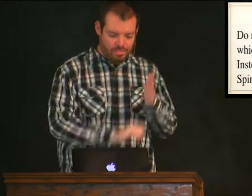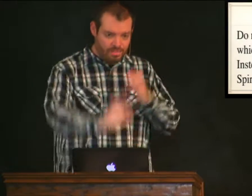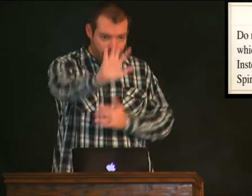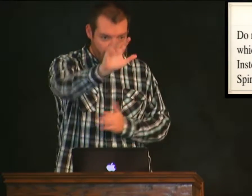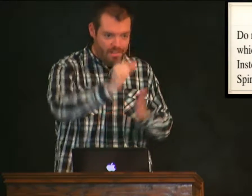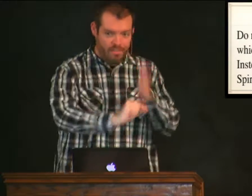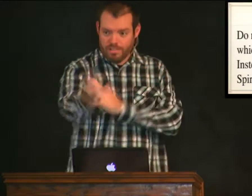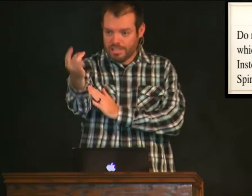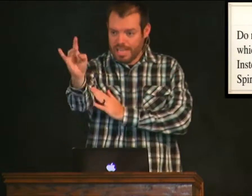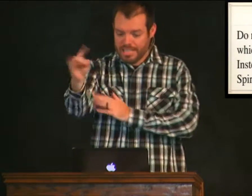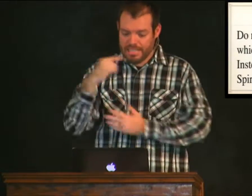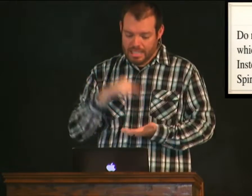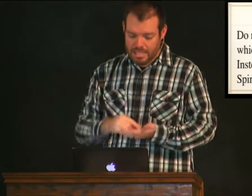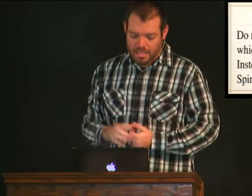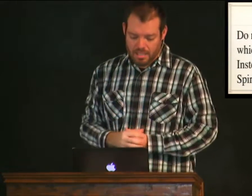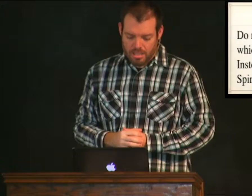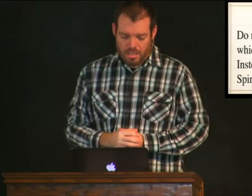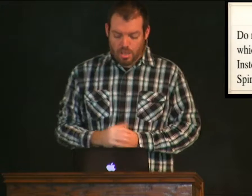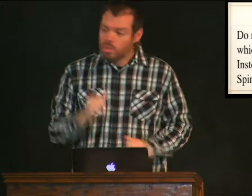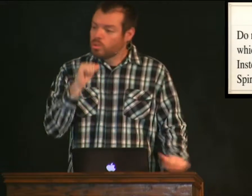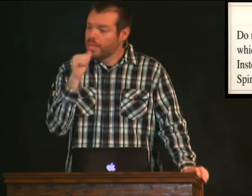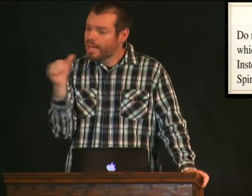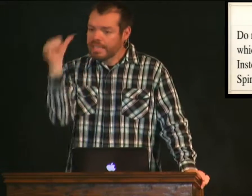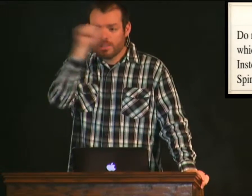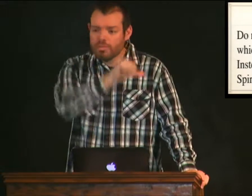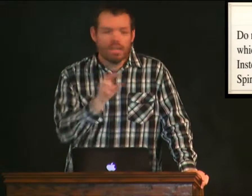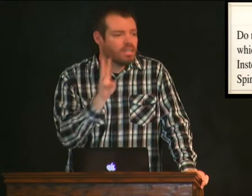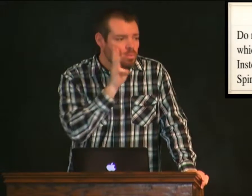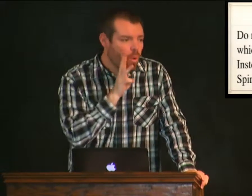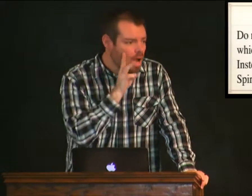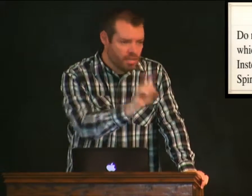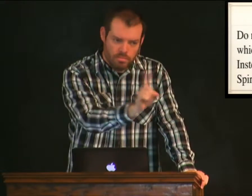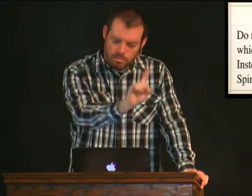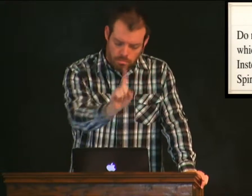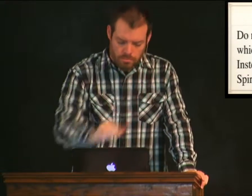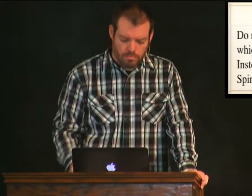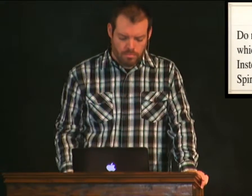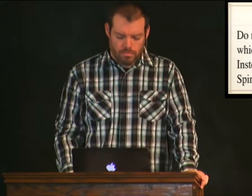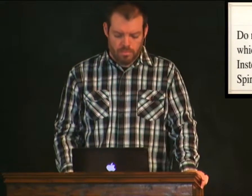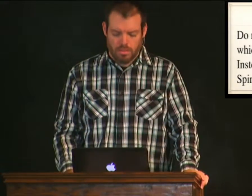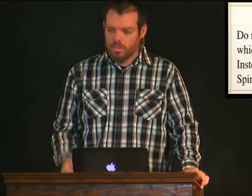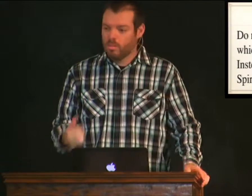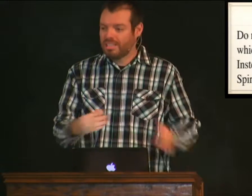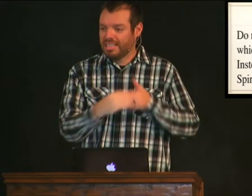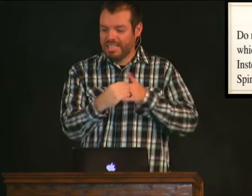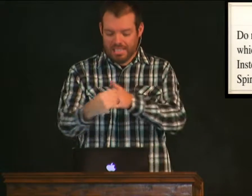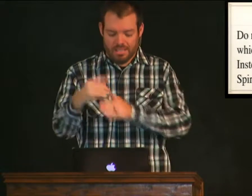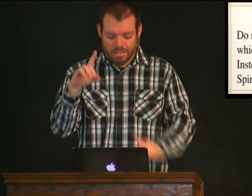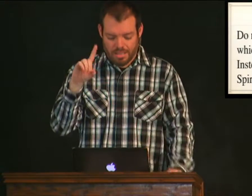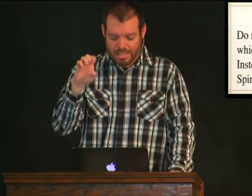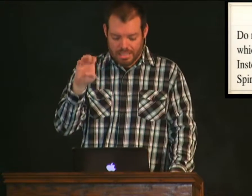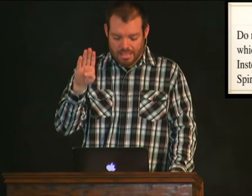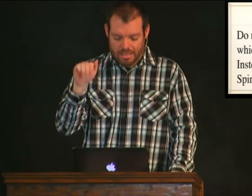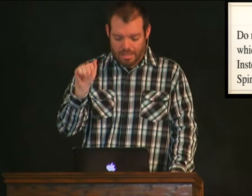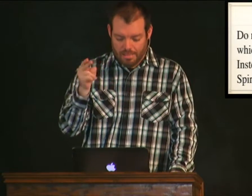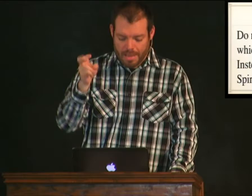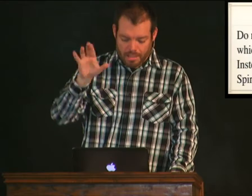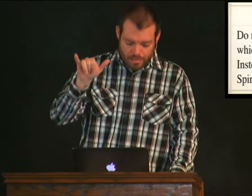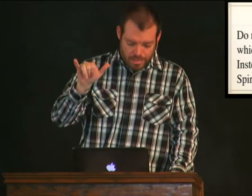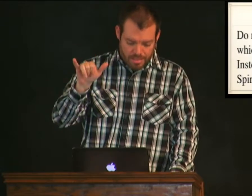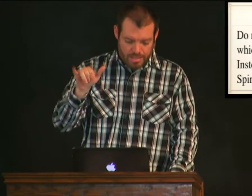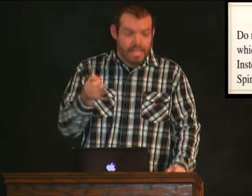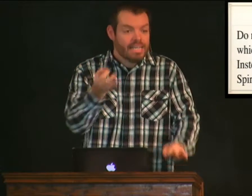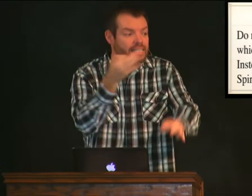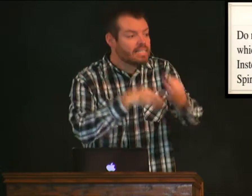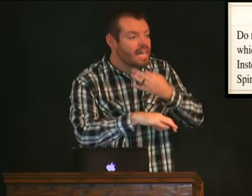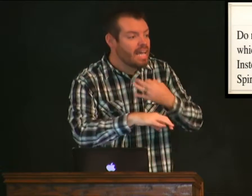Ephesians chapter 5, verse 18 says that. Do not get drunk on wine, which leads to